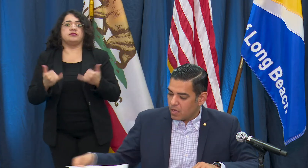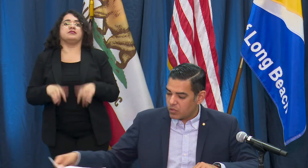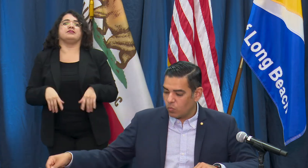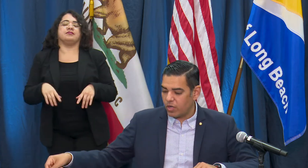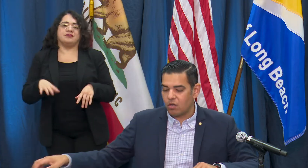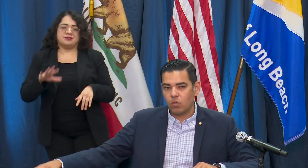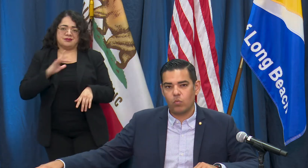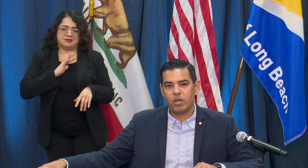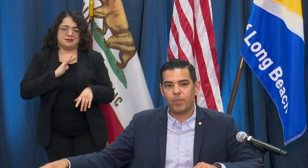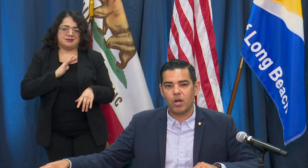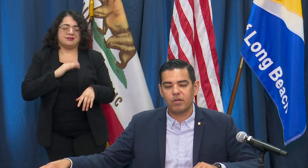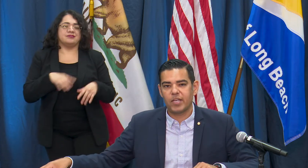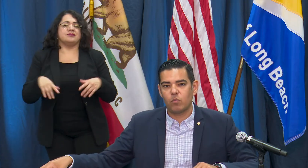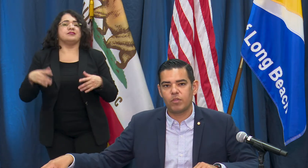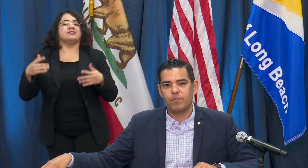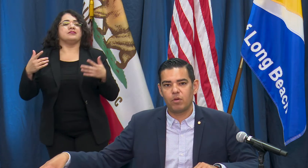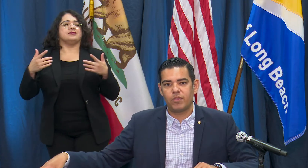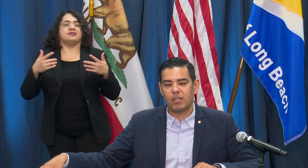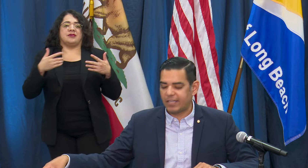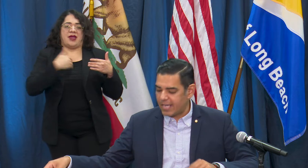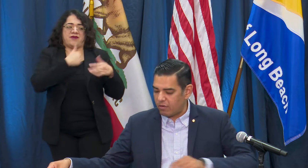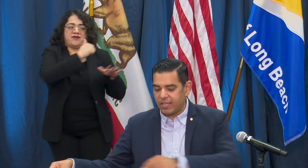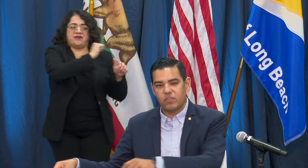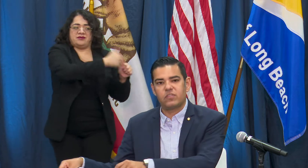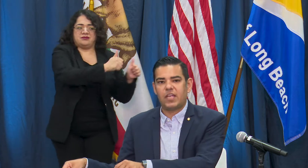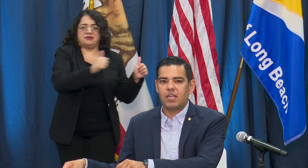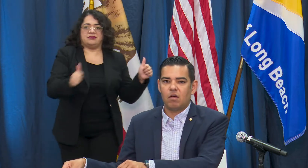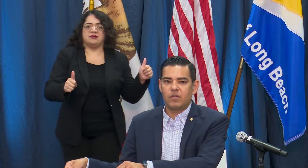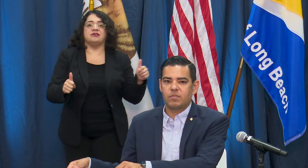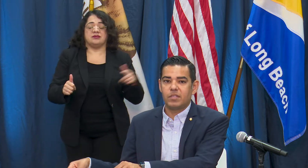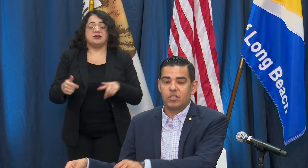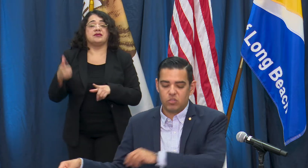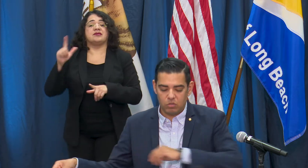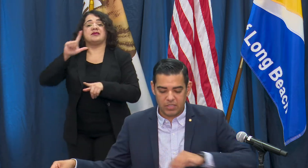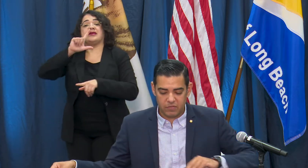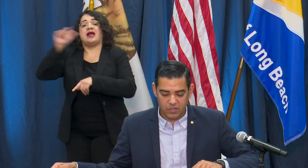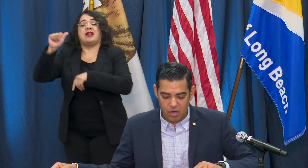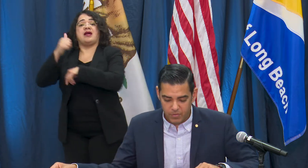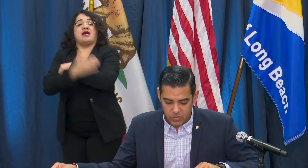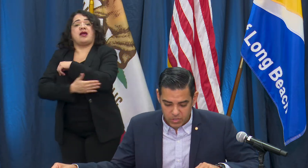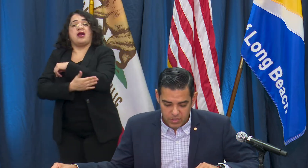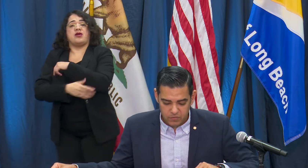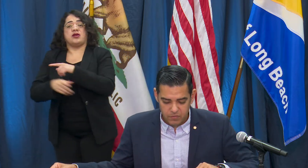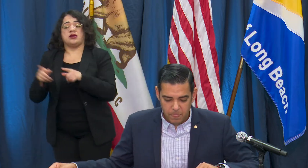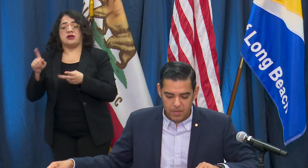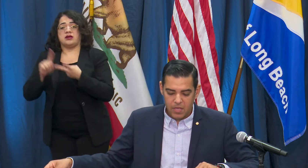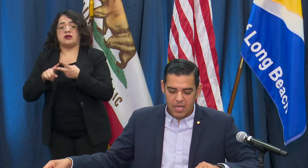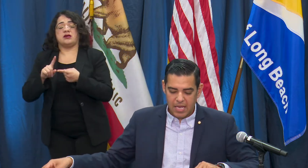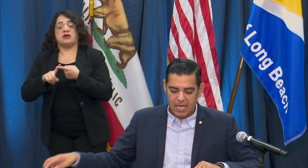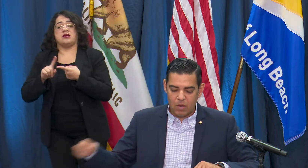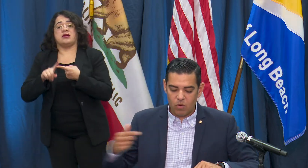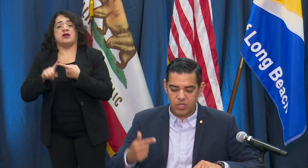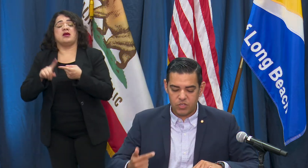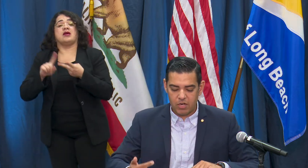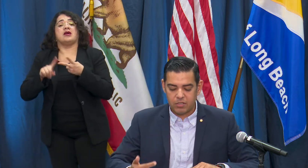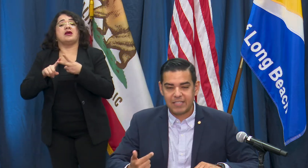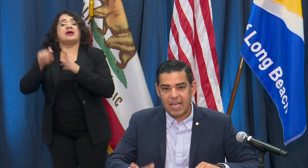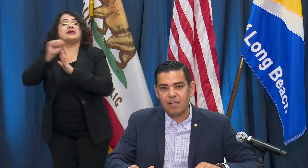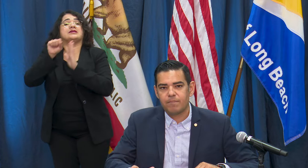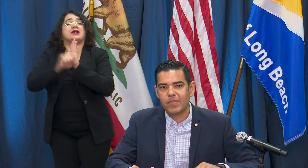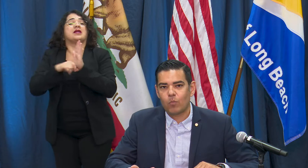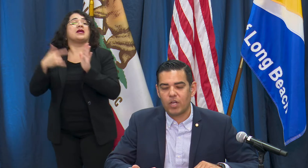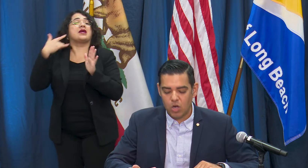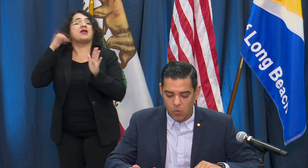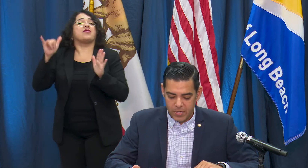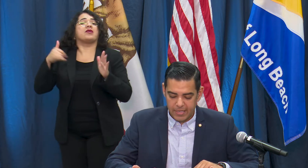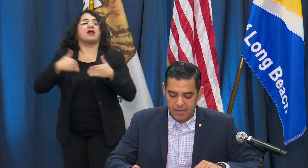well. So we're partnering with both LA County and the state on some additional testing opportunities. And I want to share